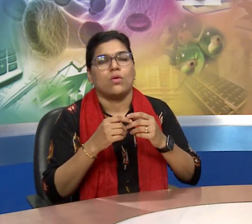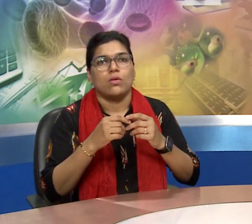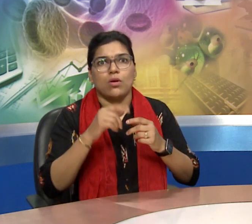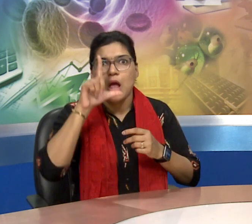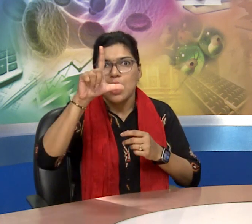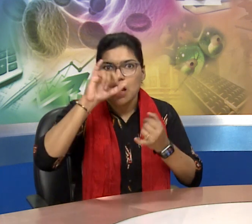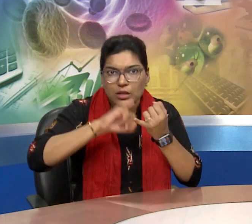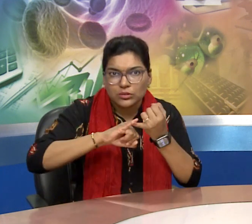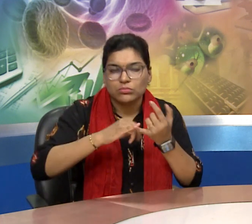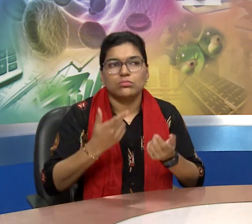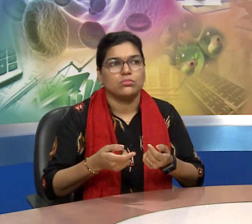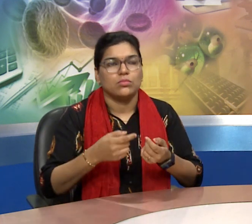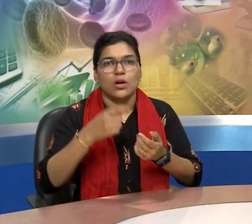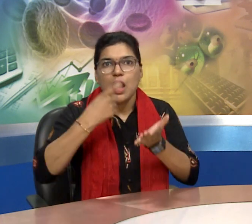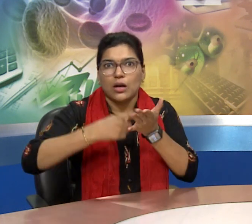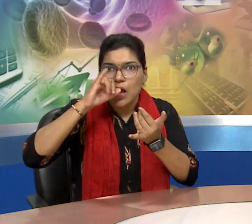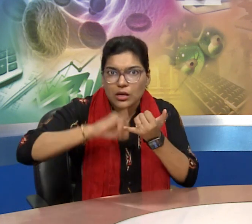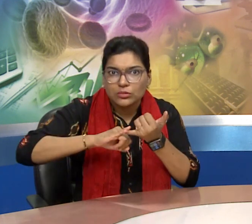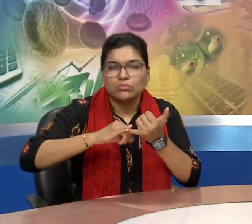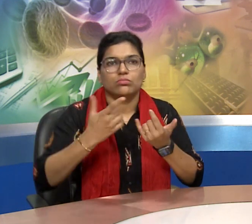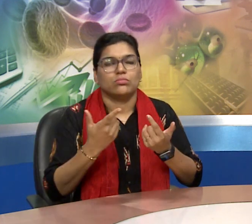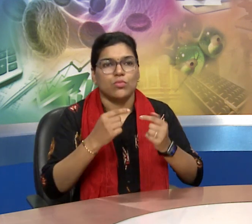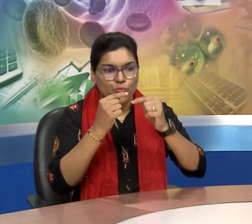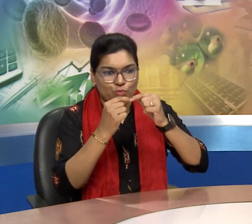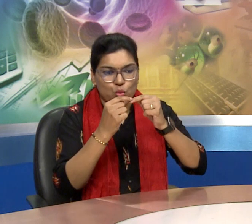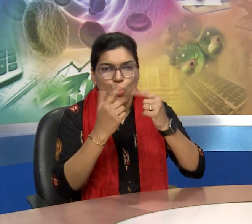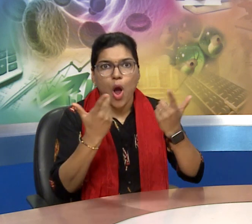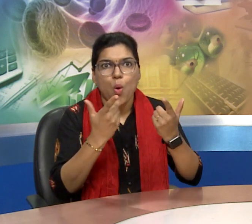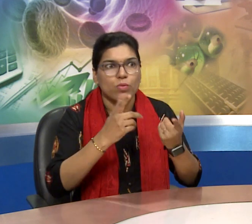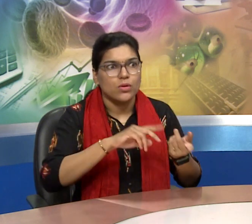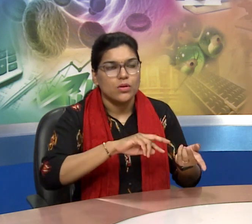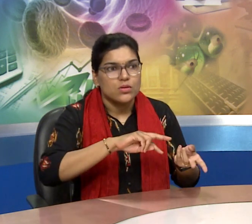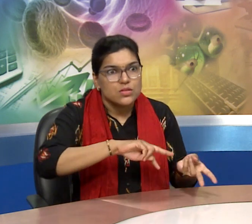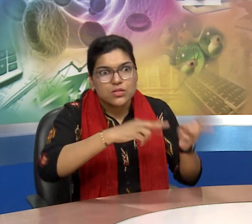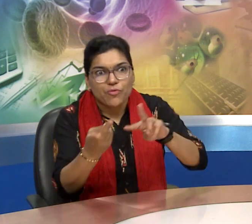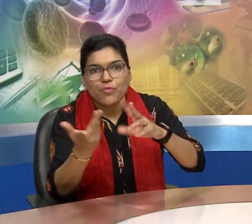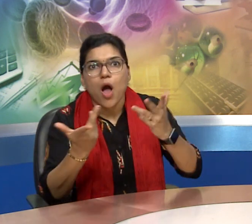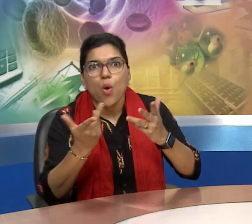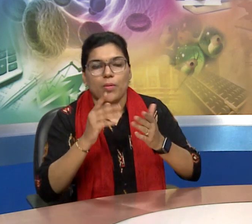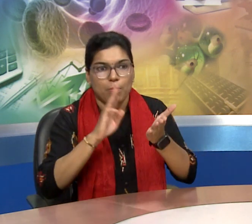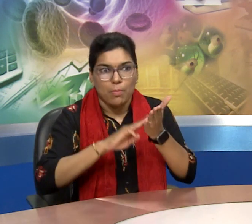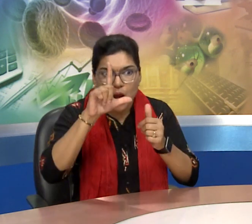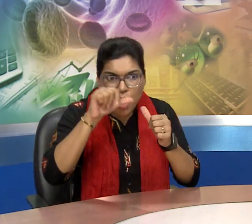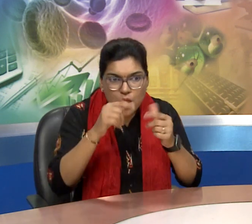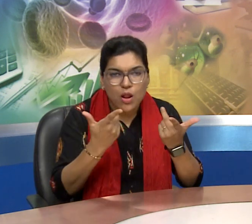are indispensable to the future development of any country.